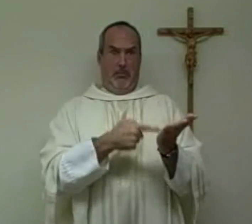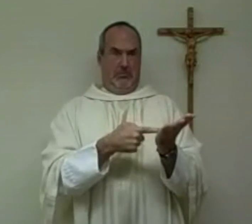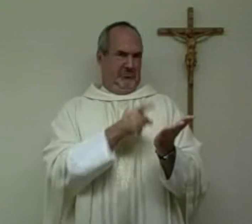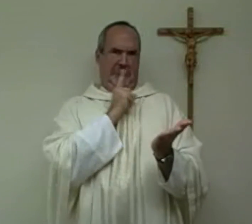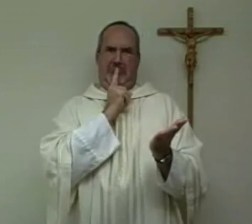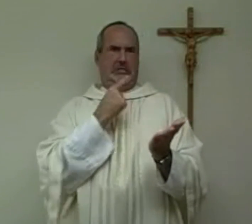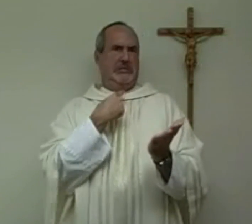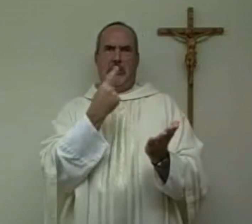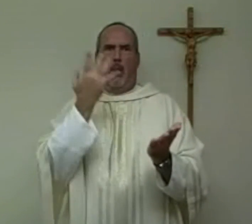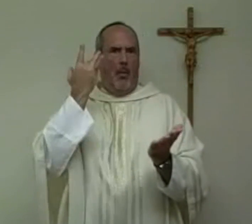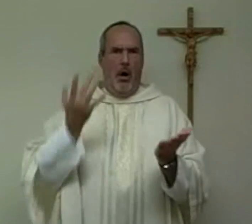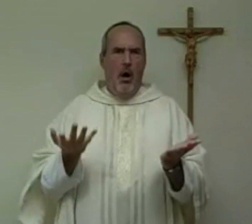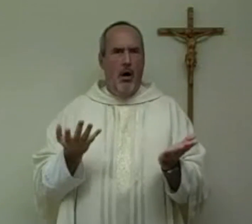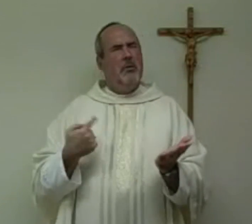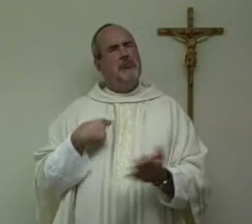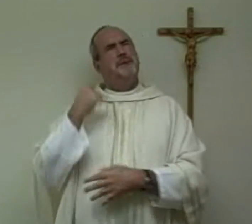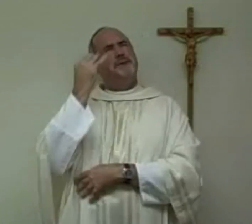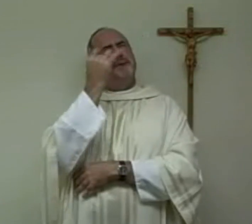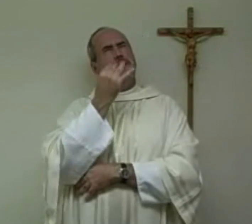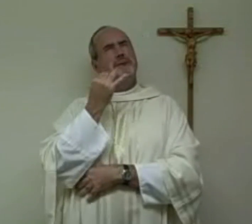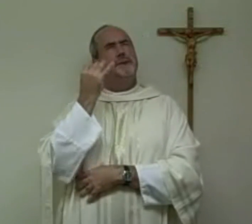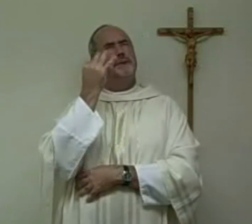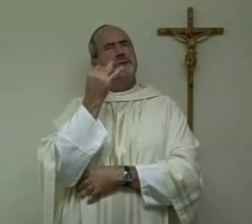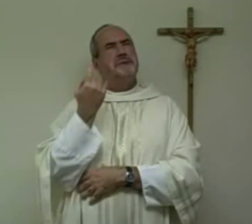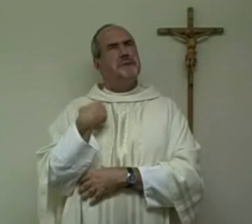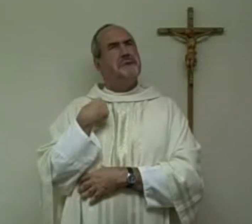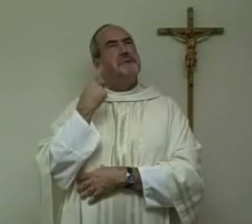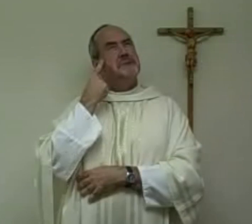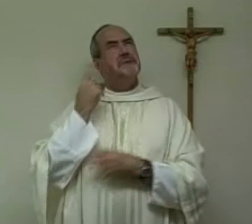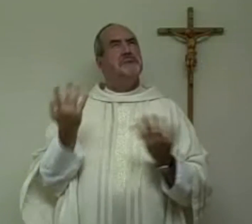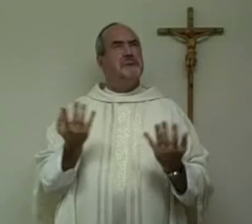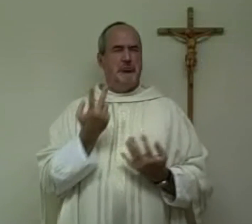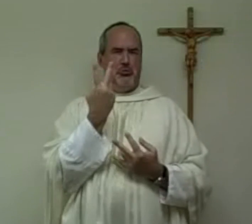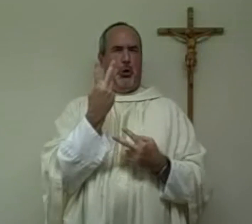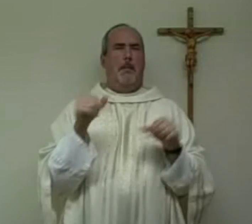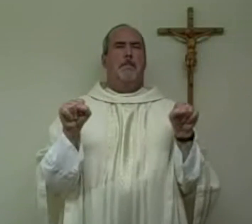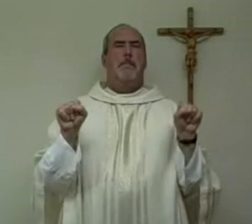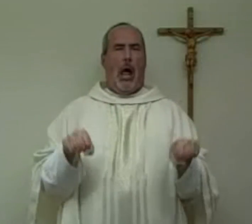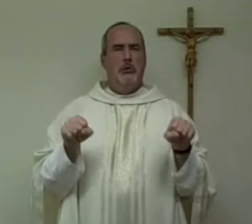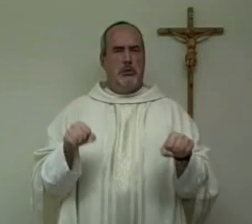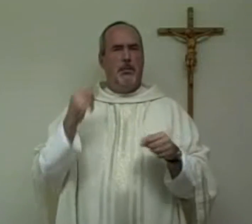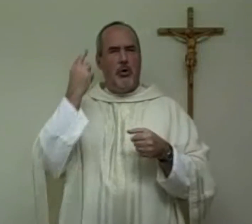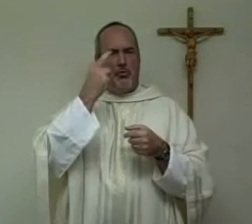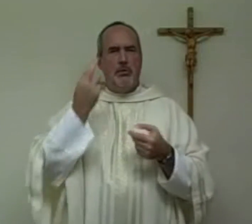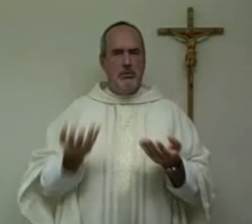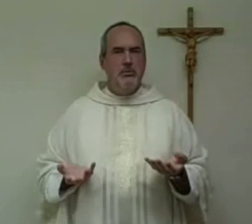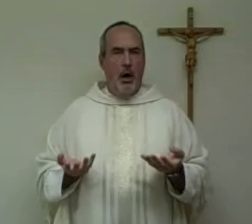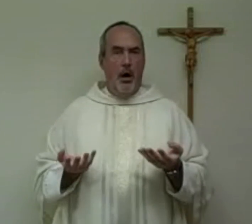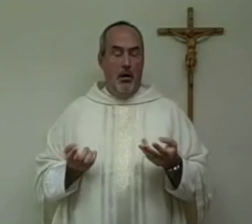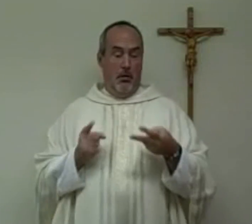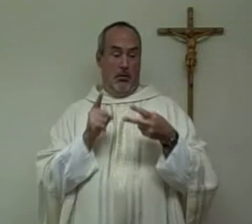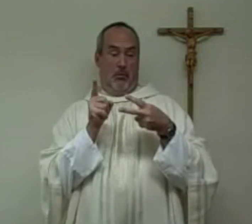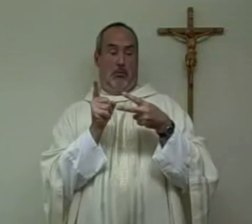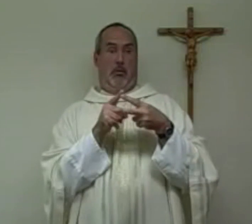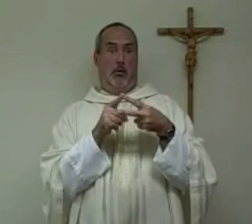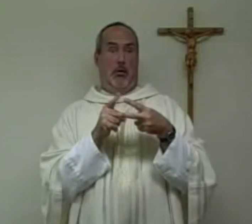Well, the Bible really doesn't say anything about it. But I think that there are probably